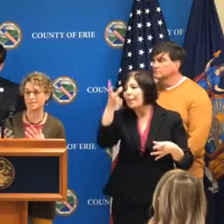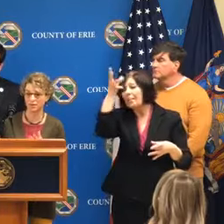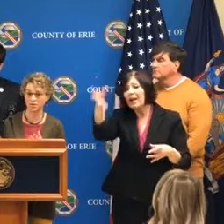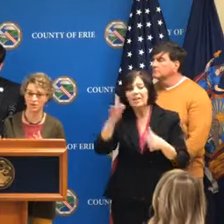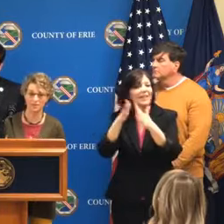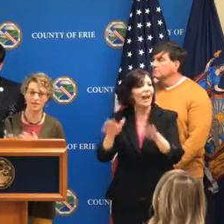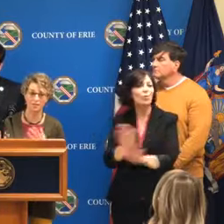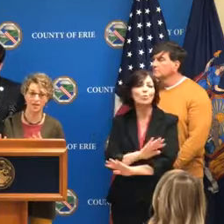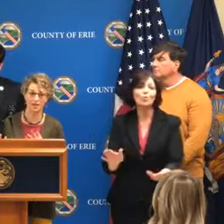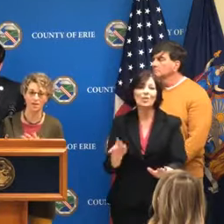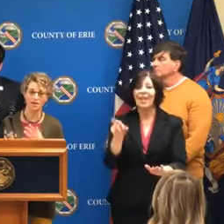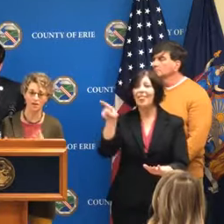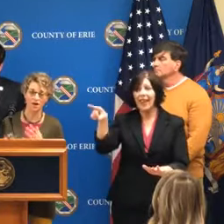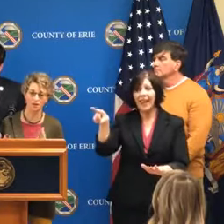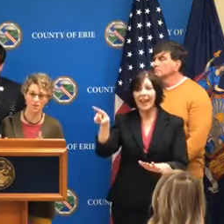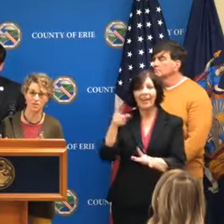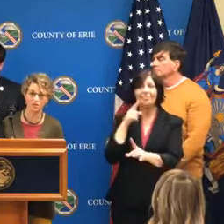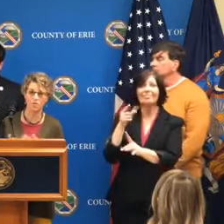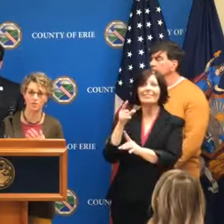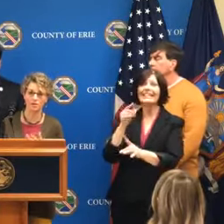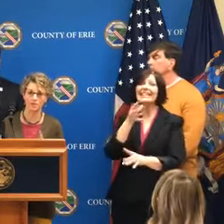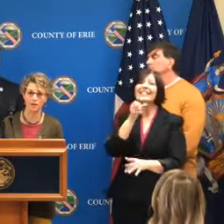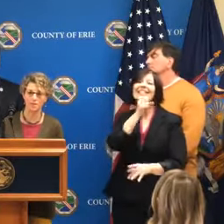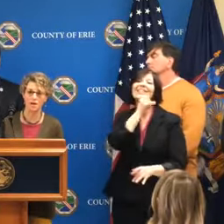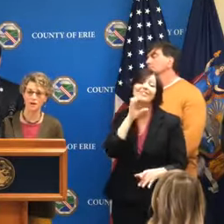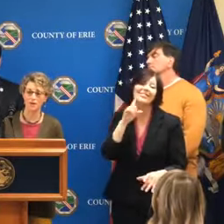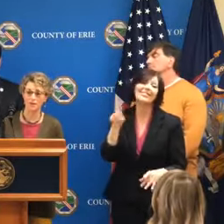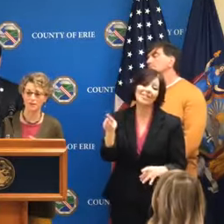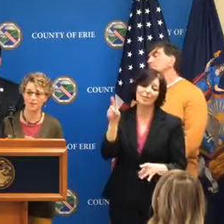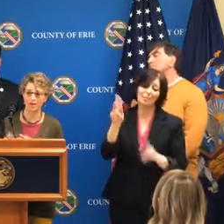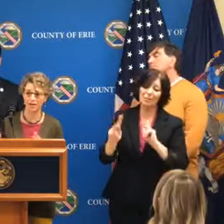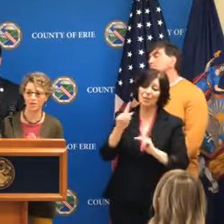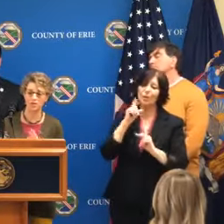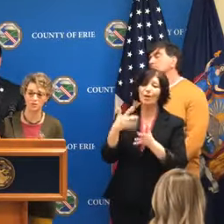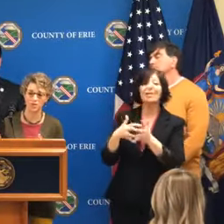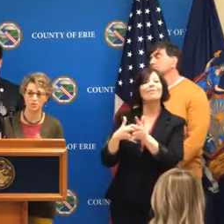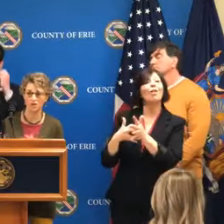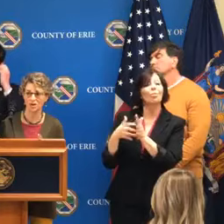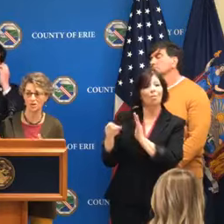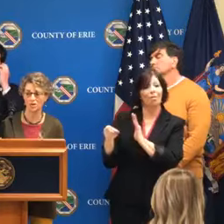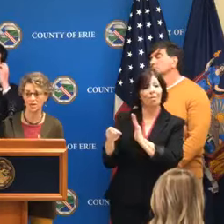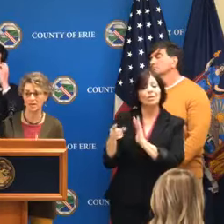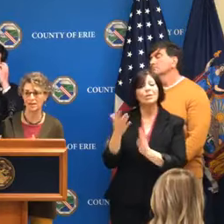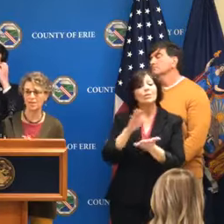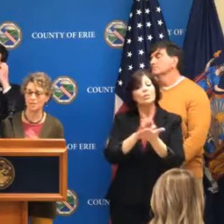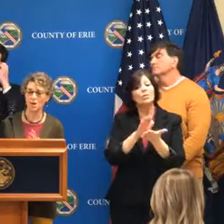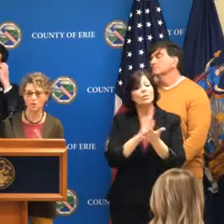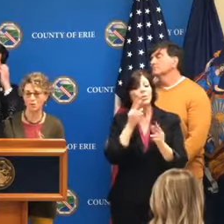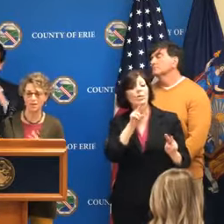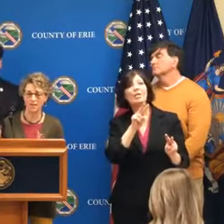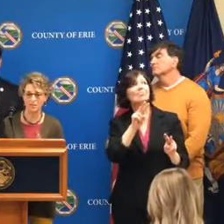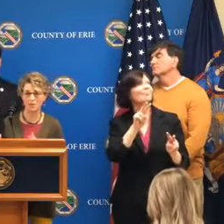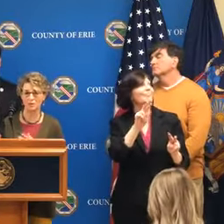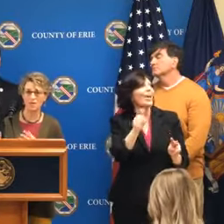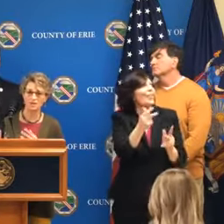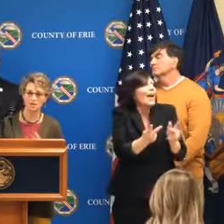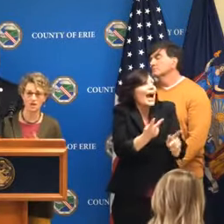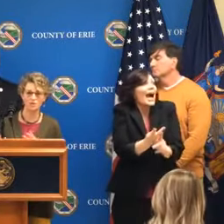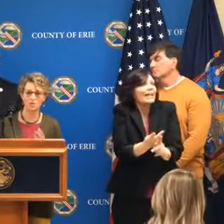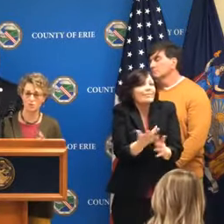because they're the ones that our seniors are the ones that become very, very ill. So the schools are also looking at some alternate type